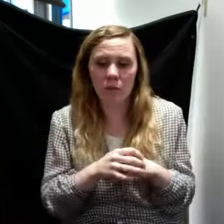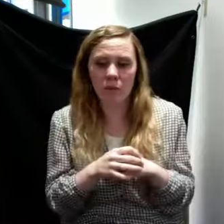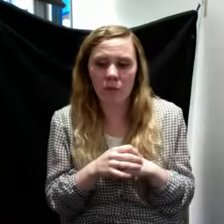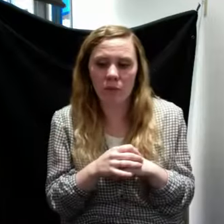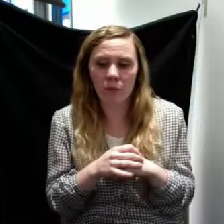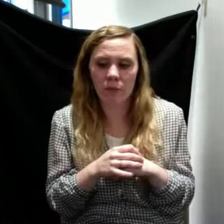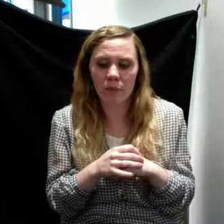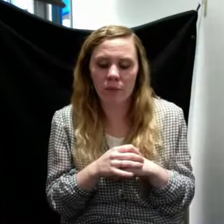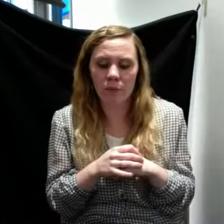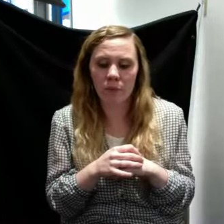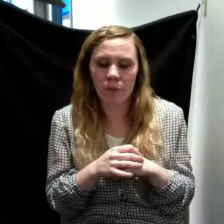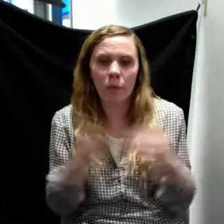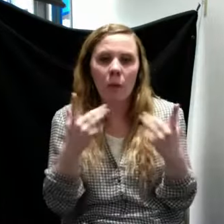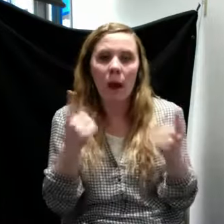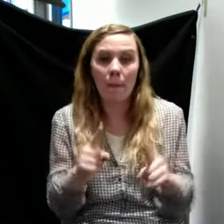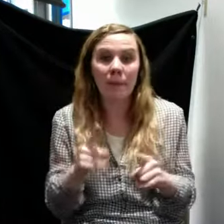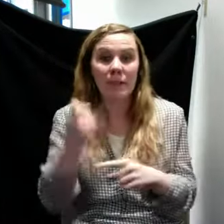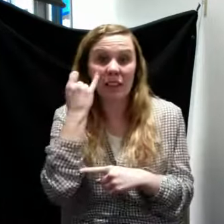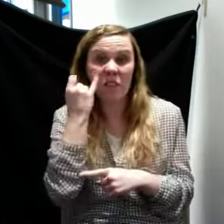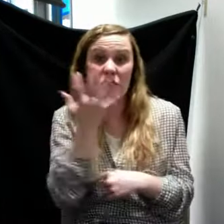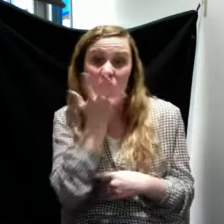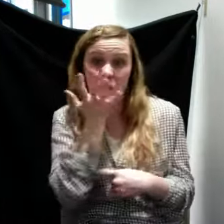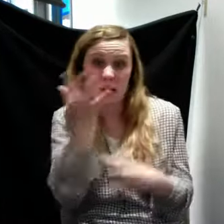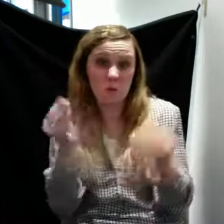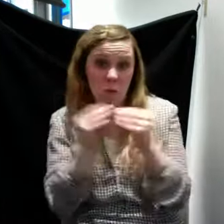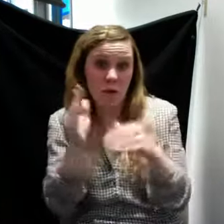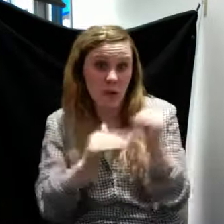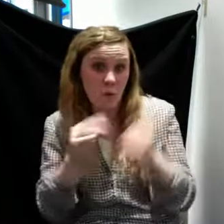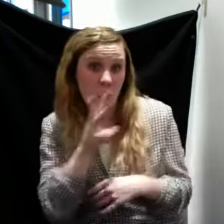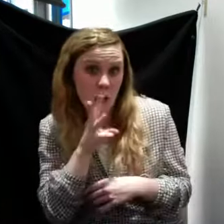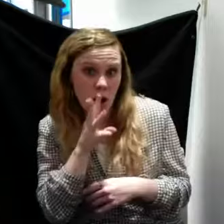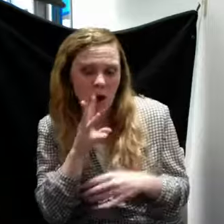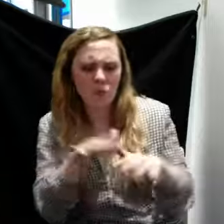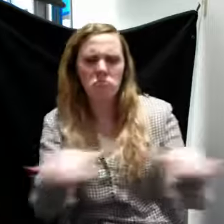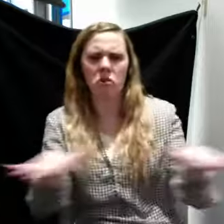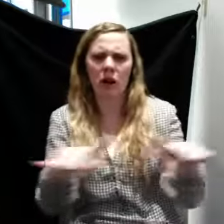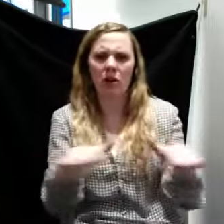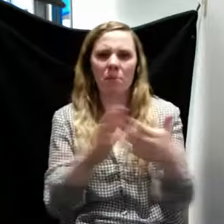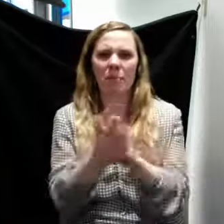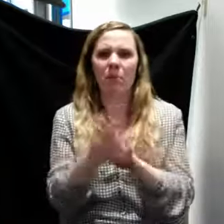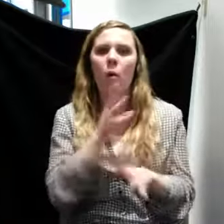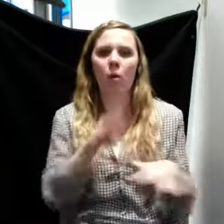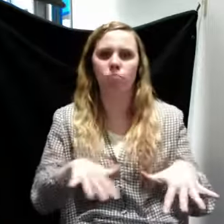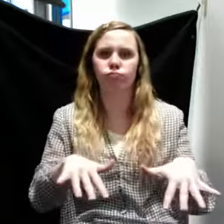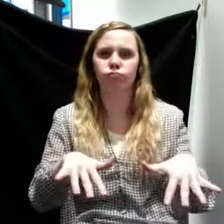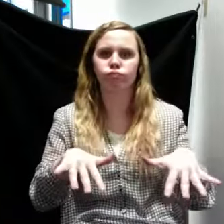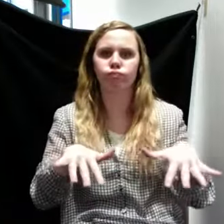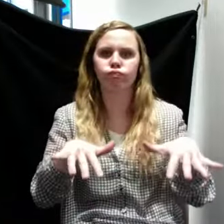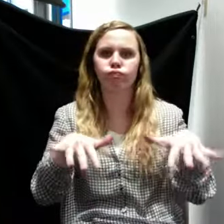happens? Flood. The water can't go in the ground, it's got to run up on top. Usually run downhill. Like the